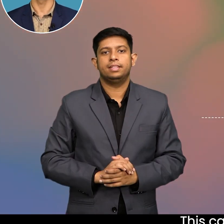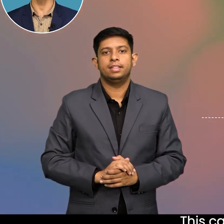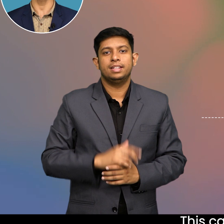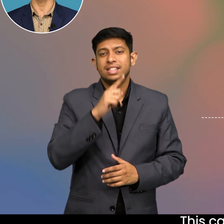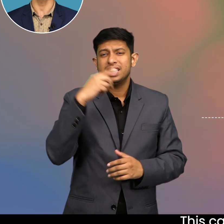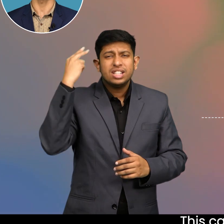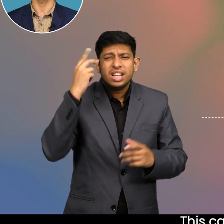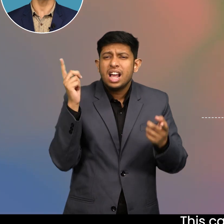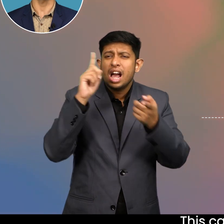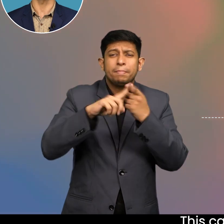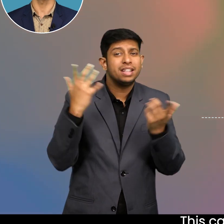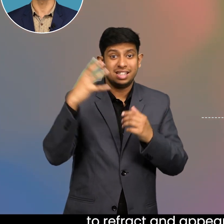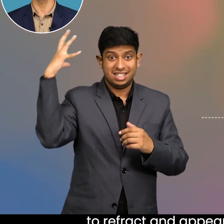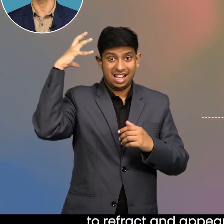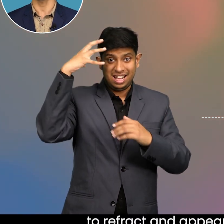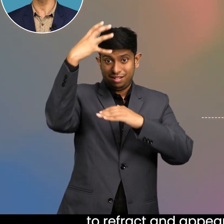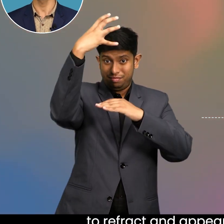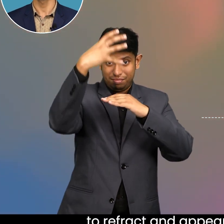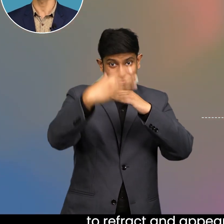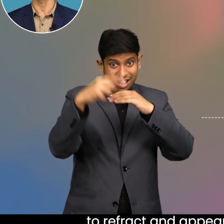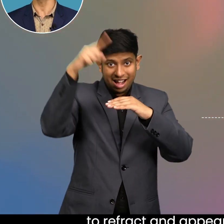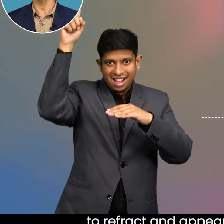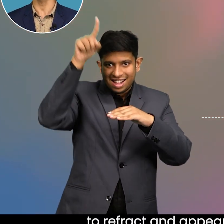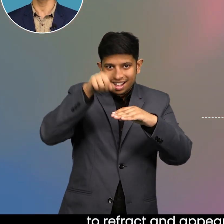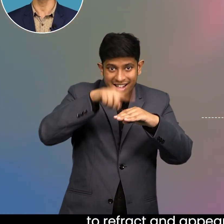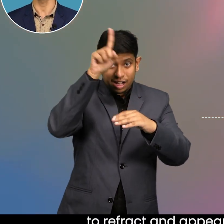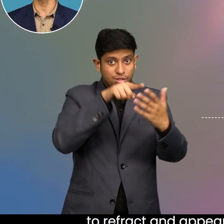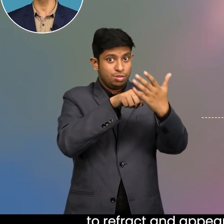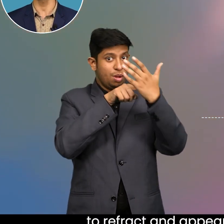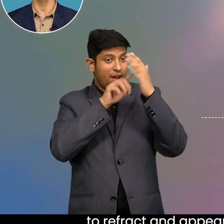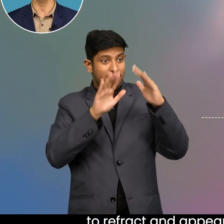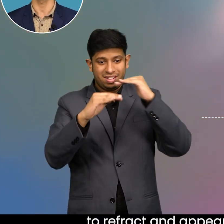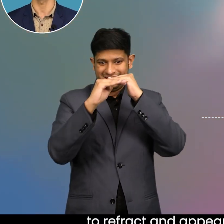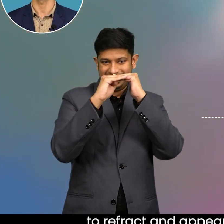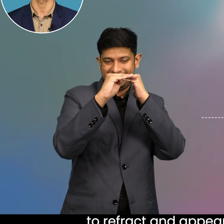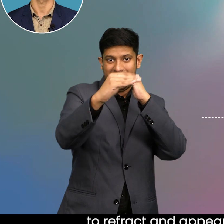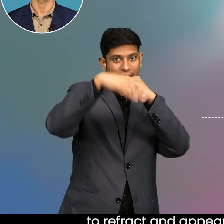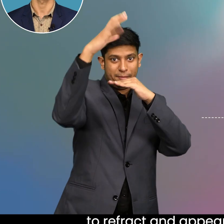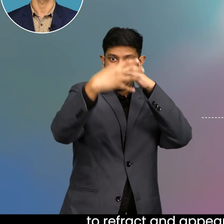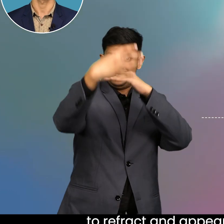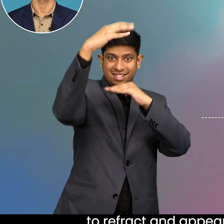This causes sun rays to refract and appear to come above the horizon.